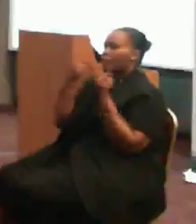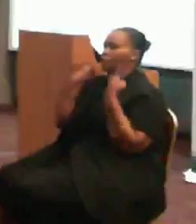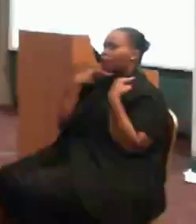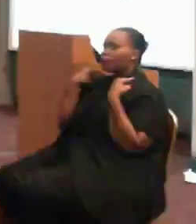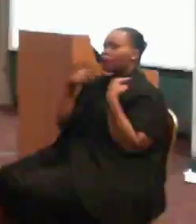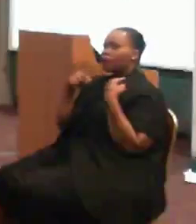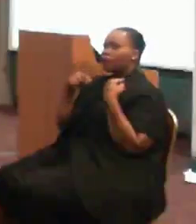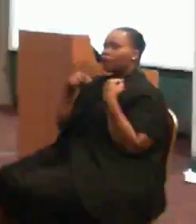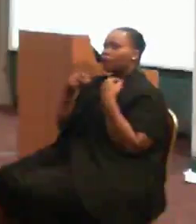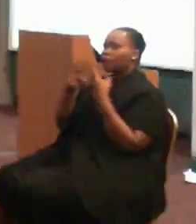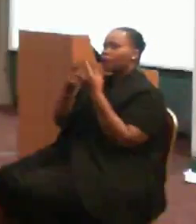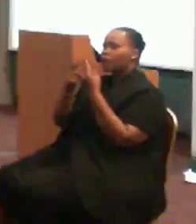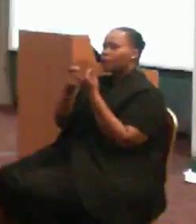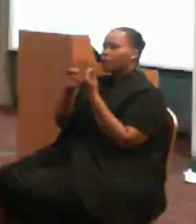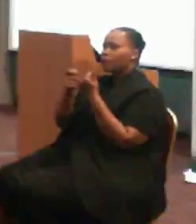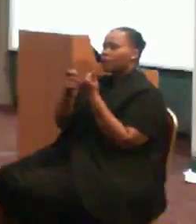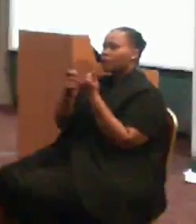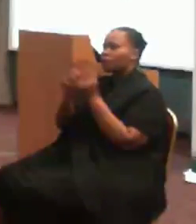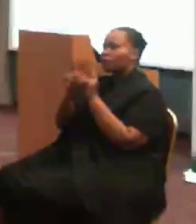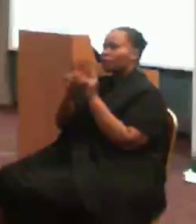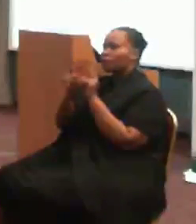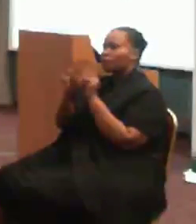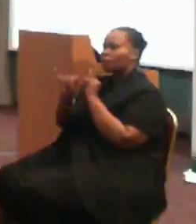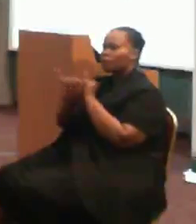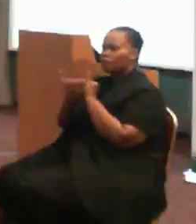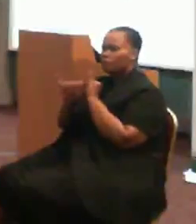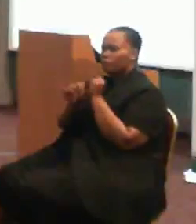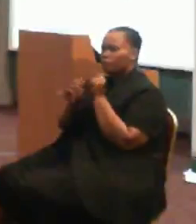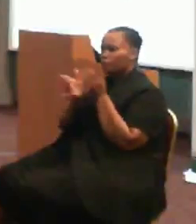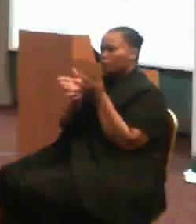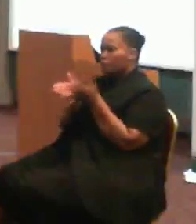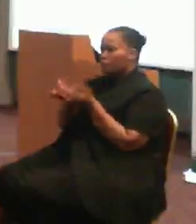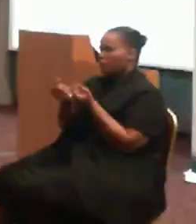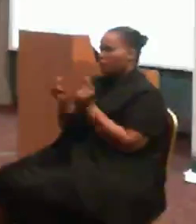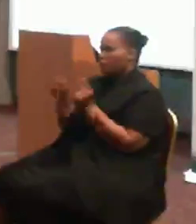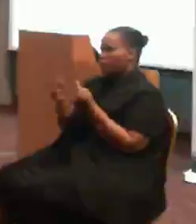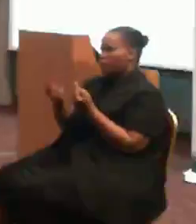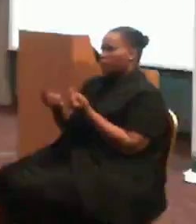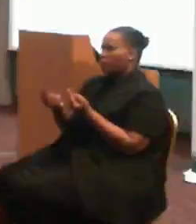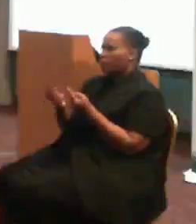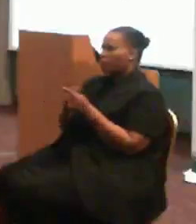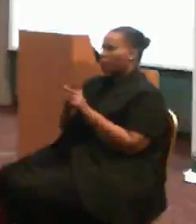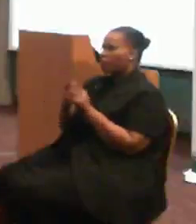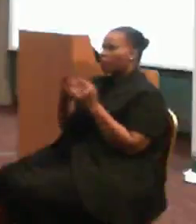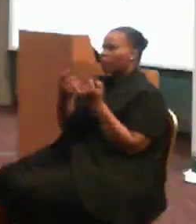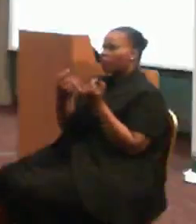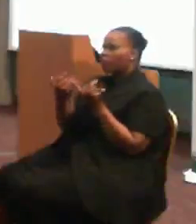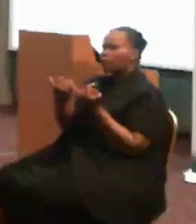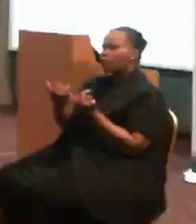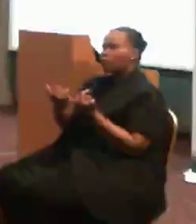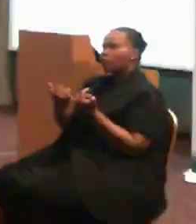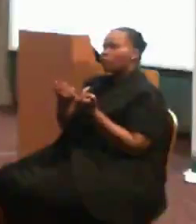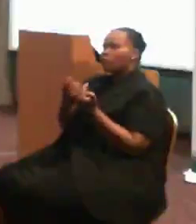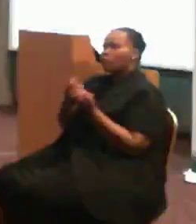And why is it that they haven't called all your debt on your facilities if that is the case?